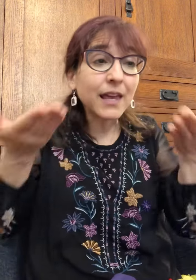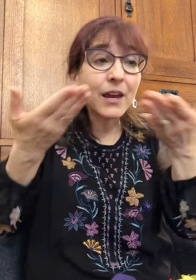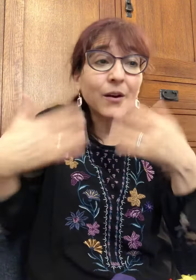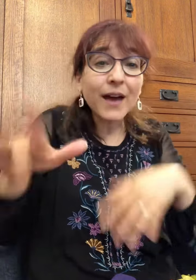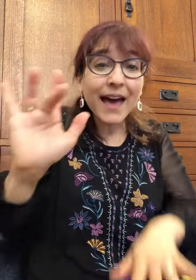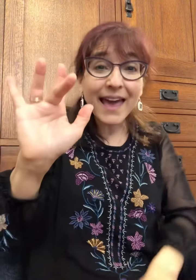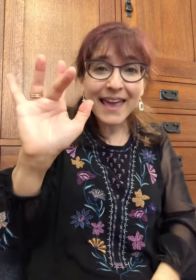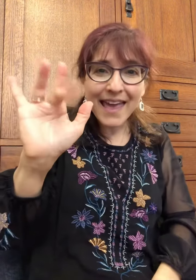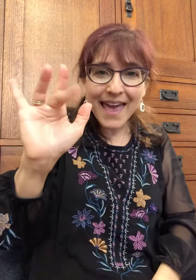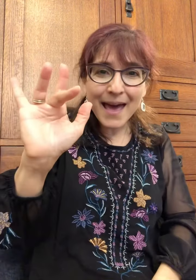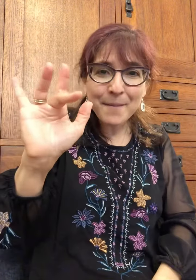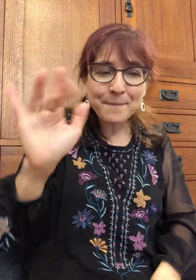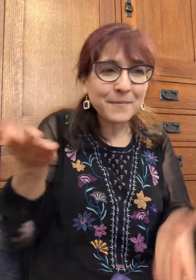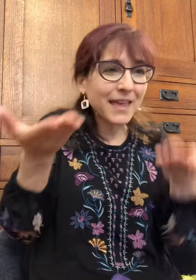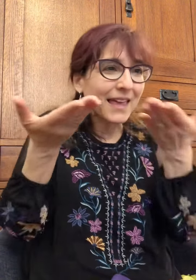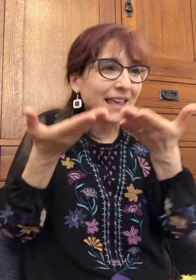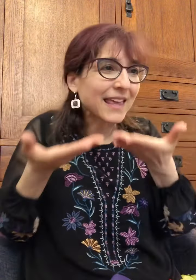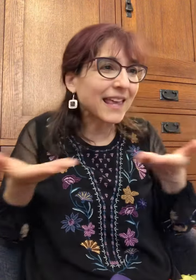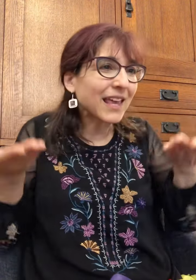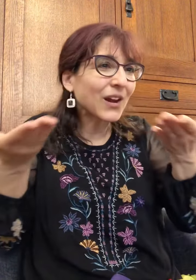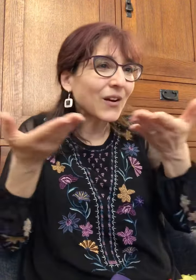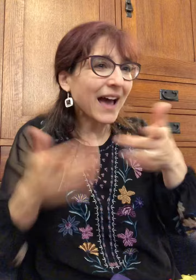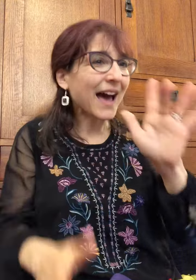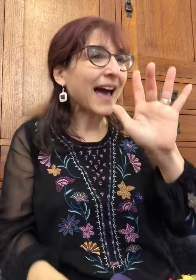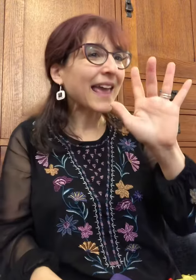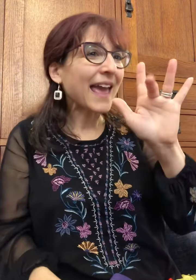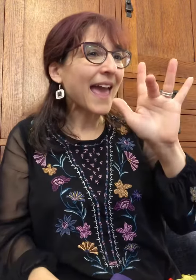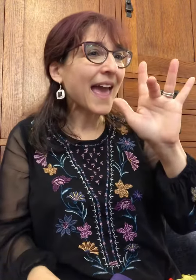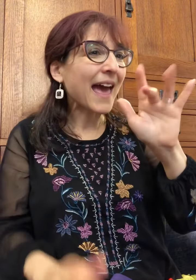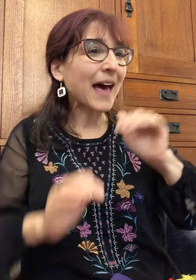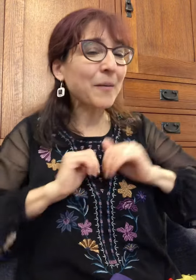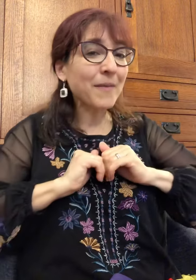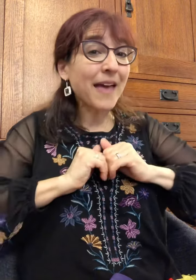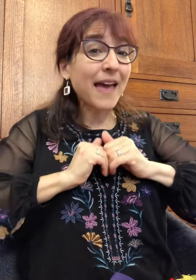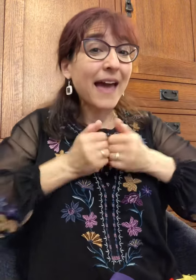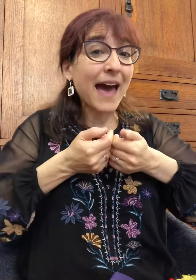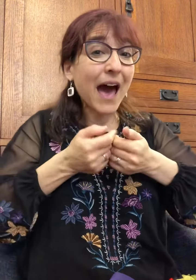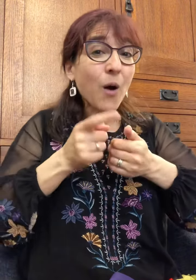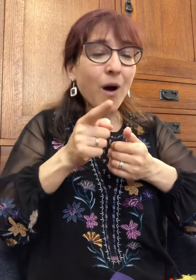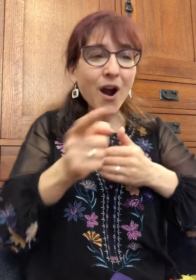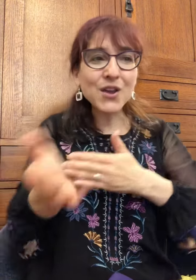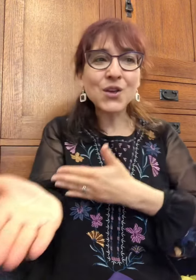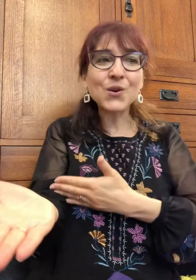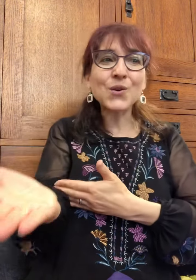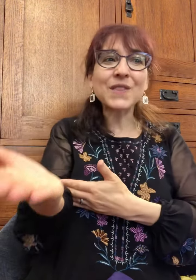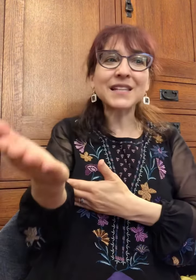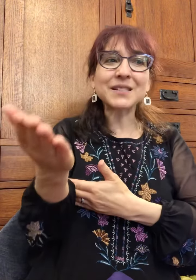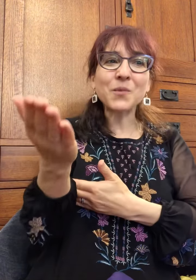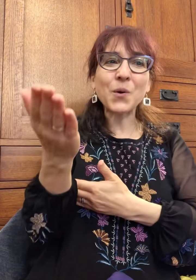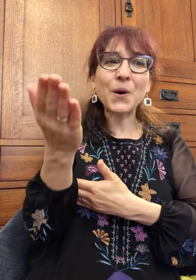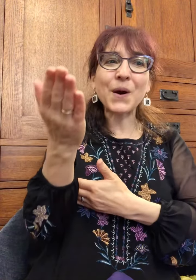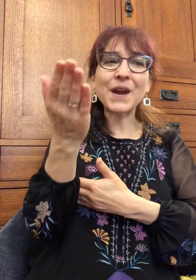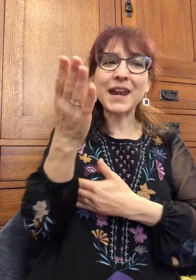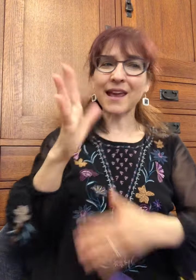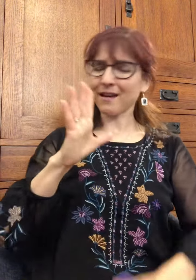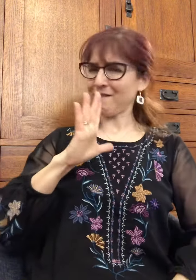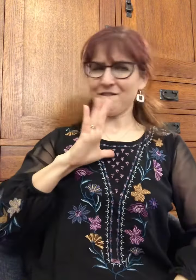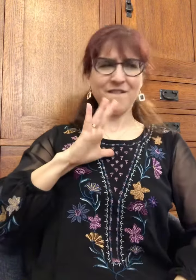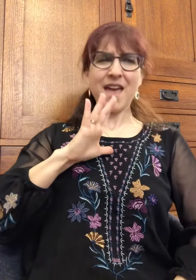Here I am. Here I am. How are you this morning?